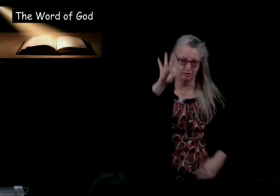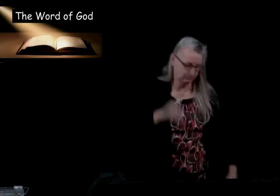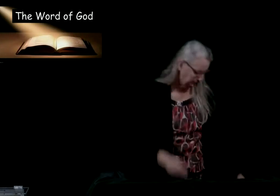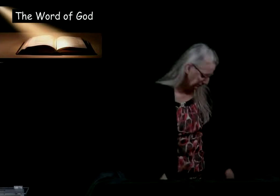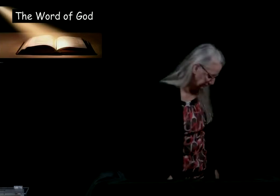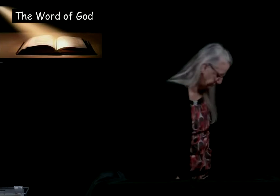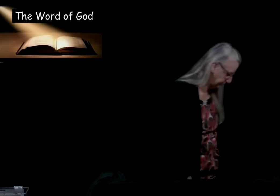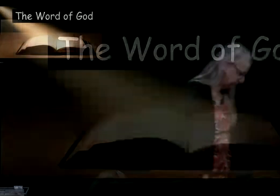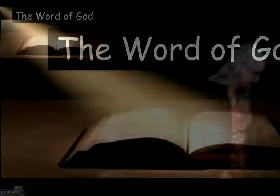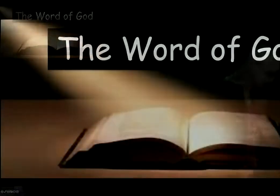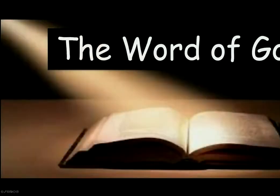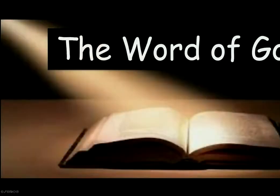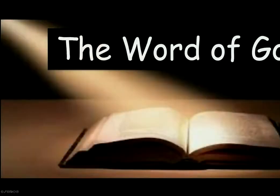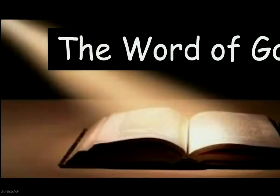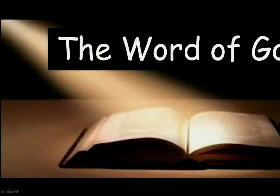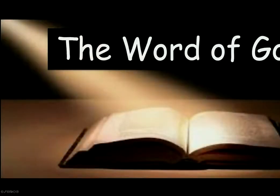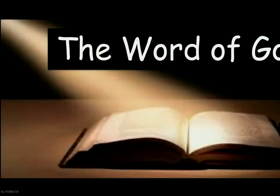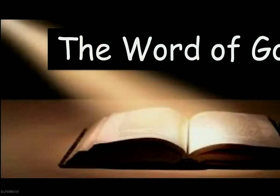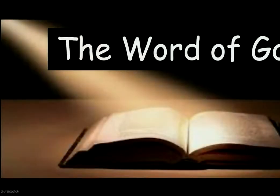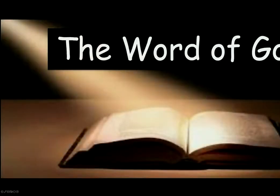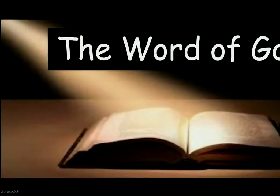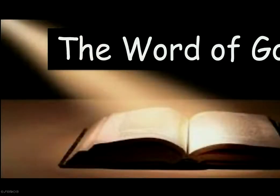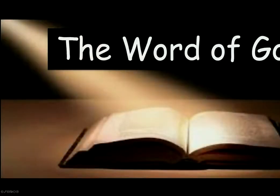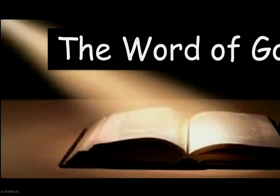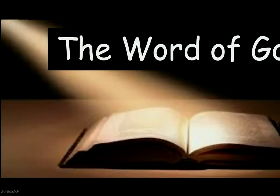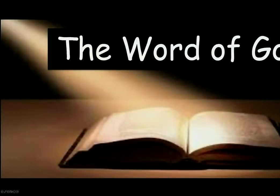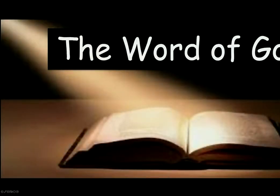Now we're going to watch Jeff's sermon.